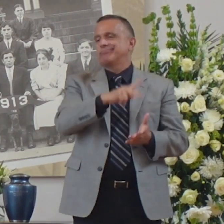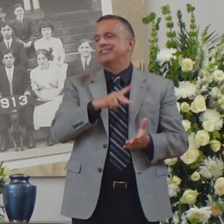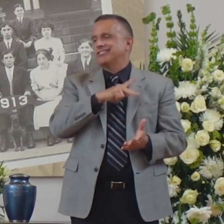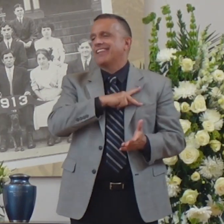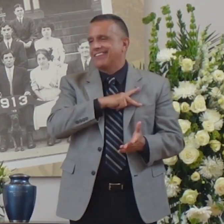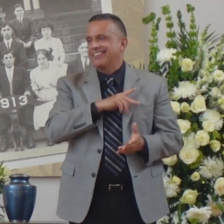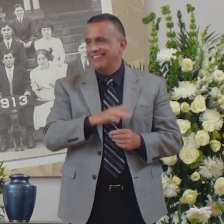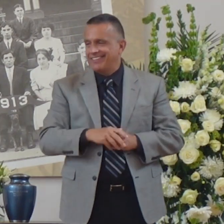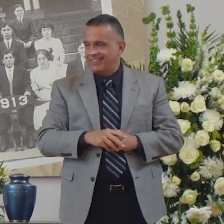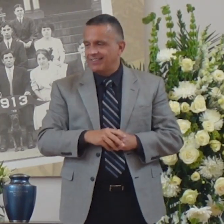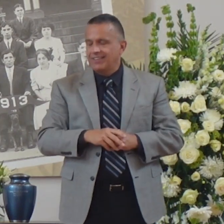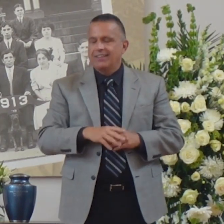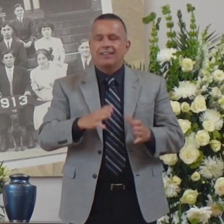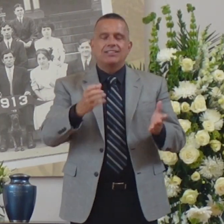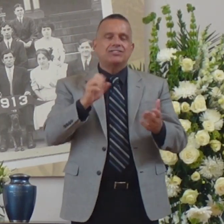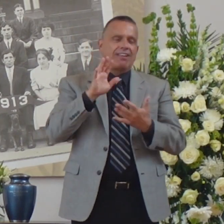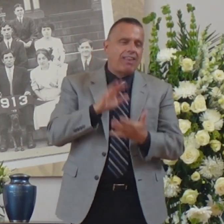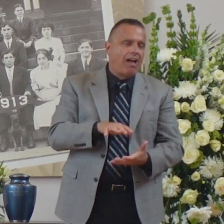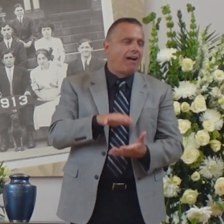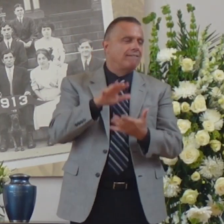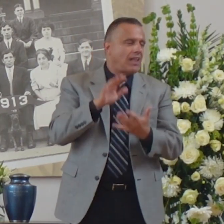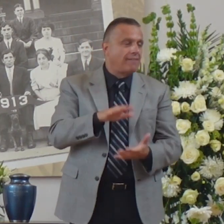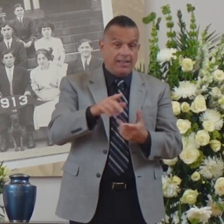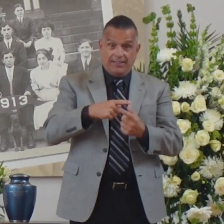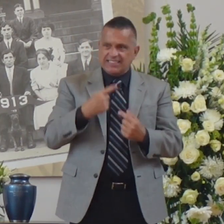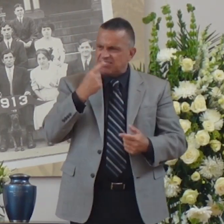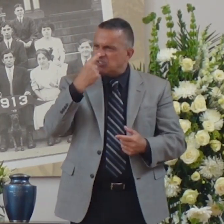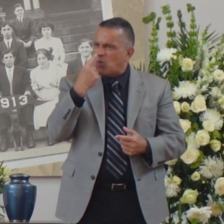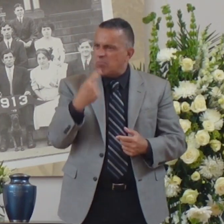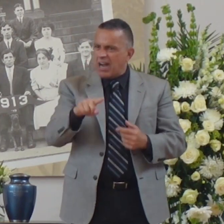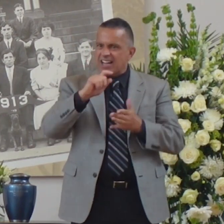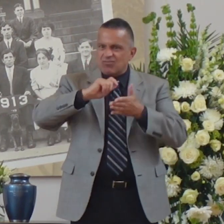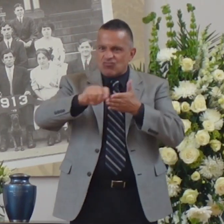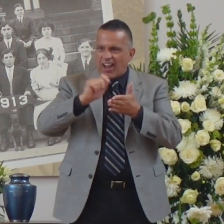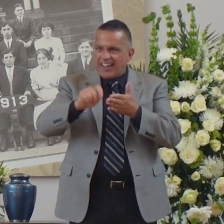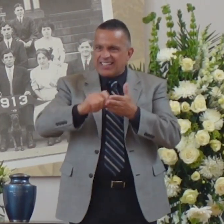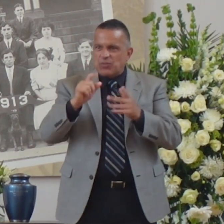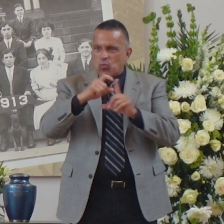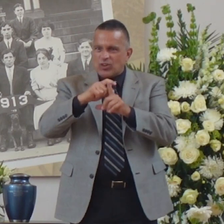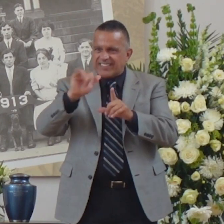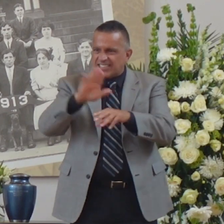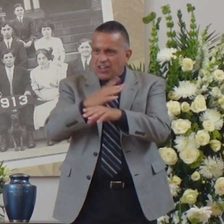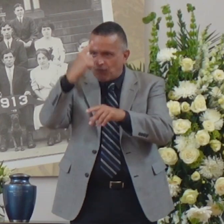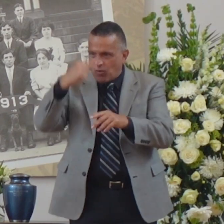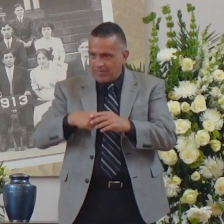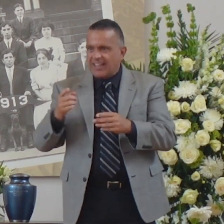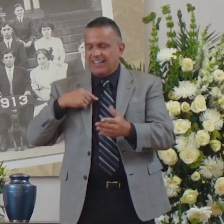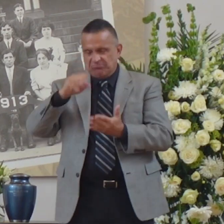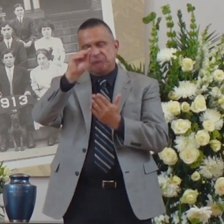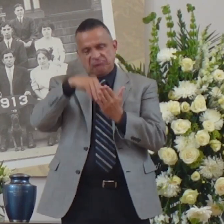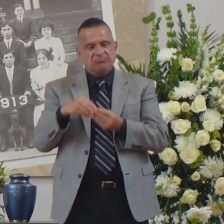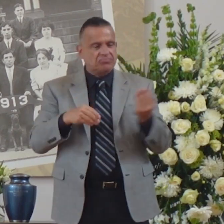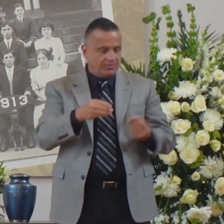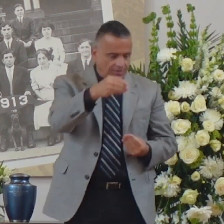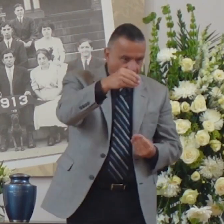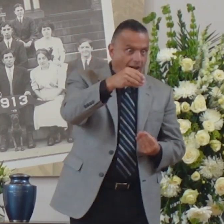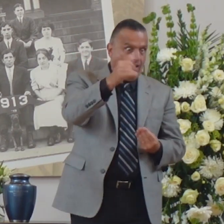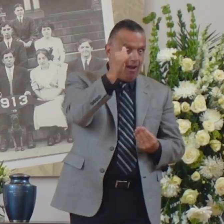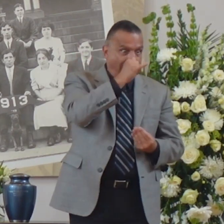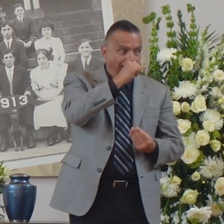She laughed and laughed and asked me to write out the lyrics, and then she laughed some more. She always asked me to retell that story with the whole